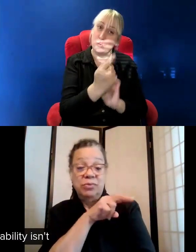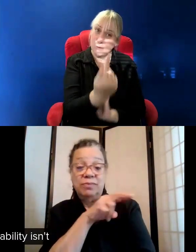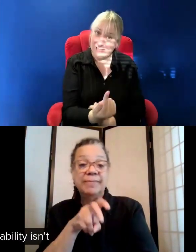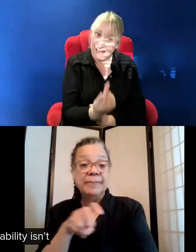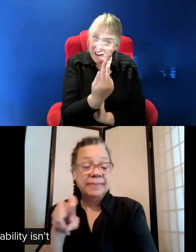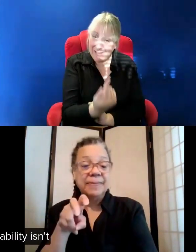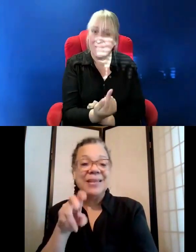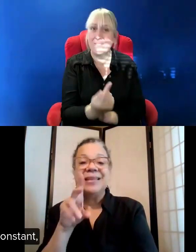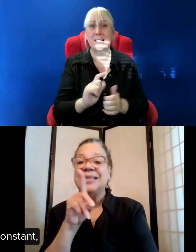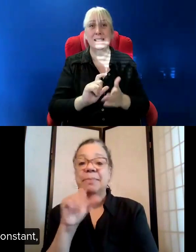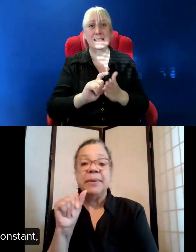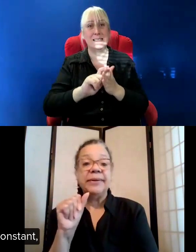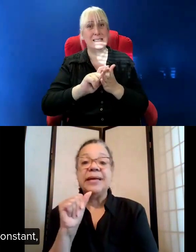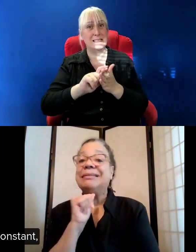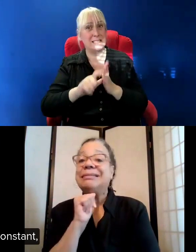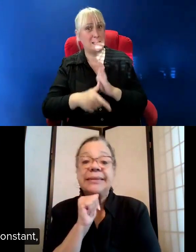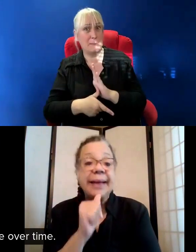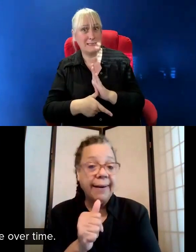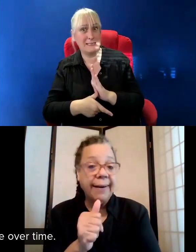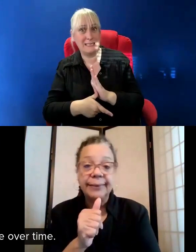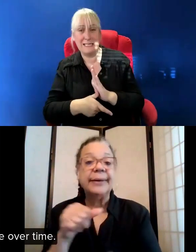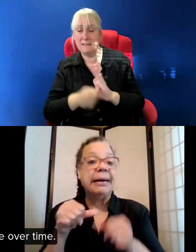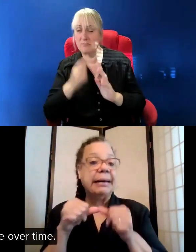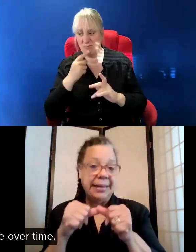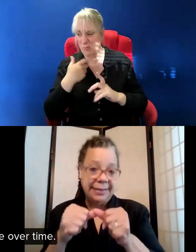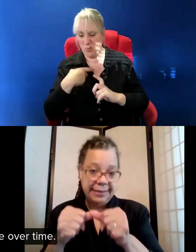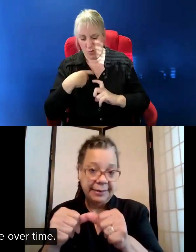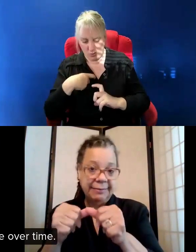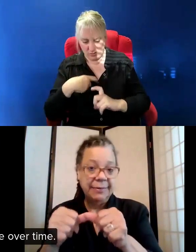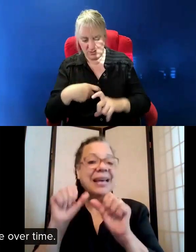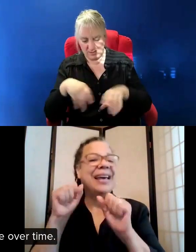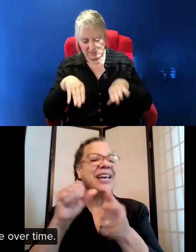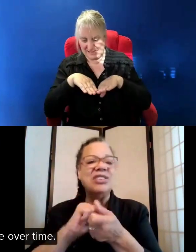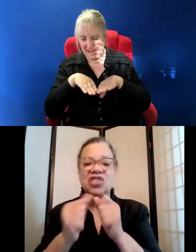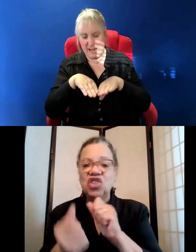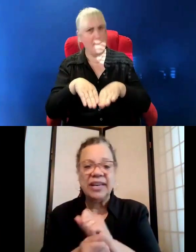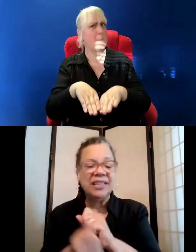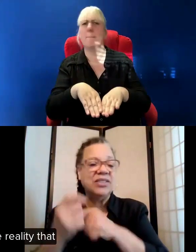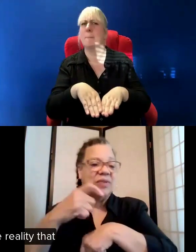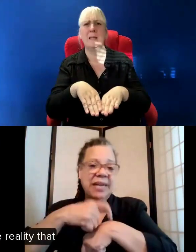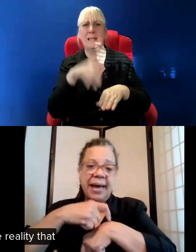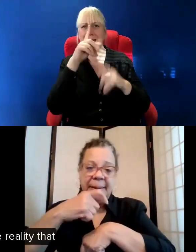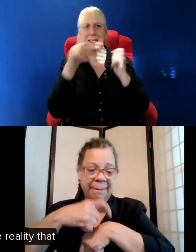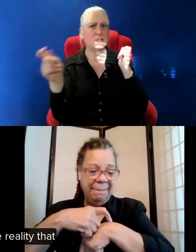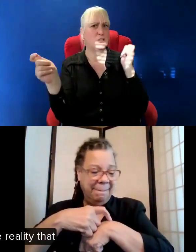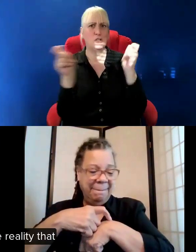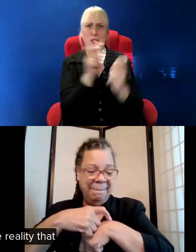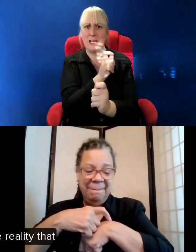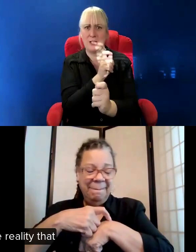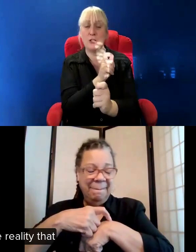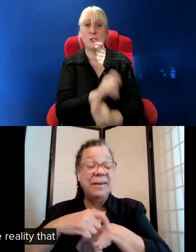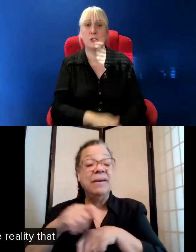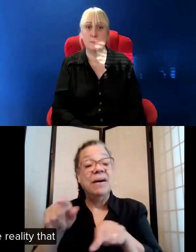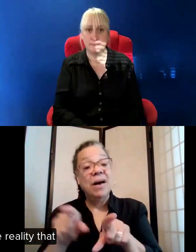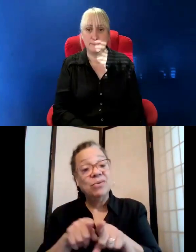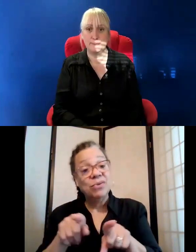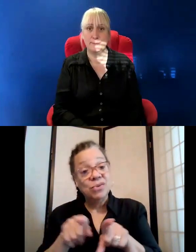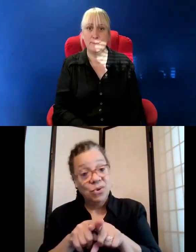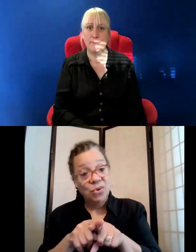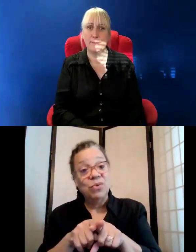disability isn't often a constant. It can change over time. Yeah. And also the reality